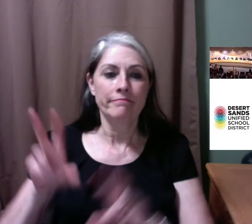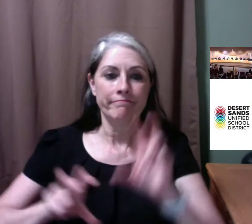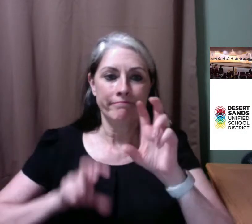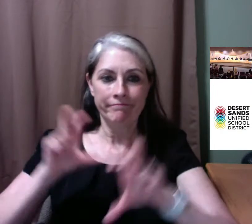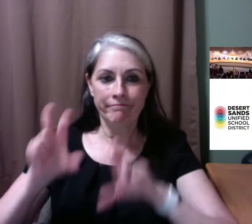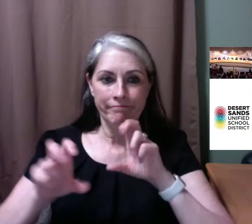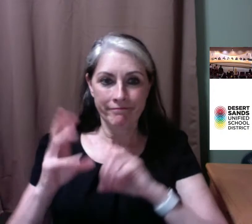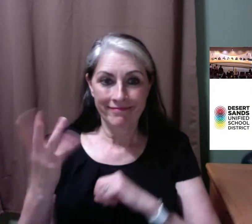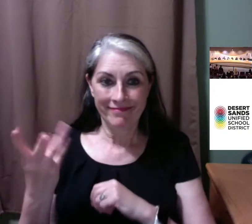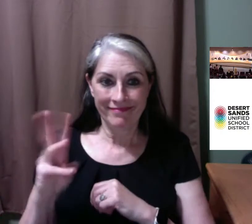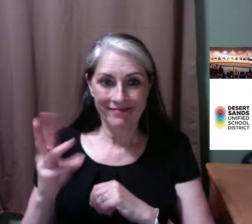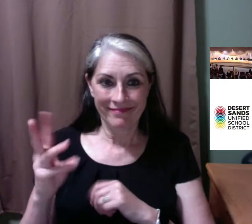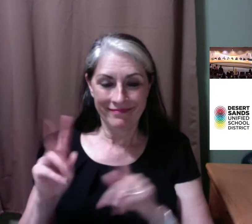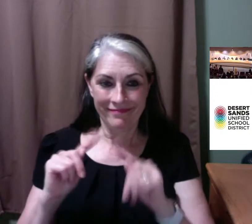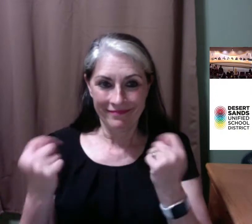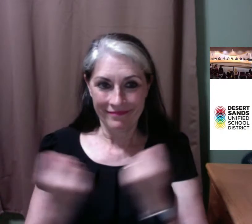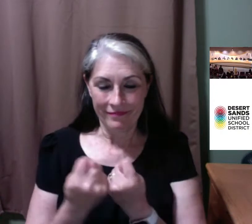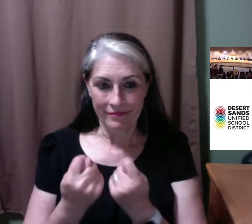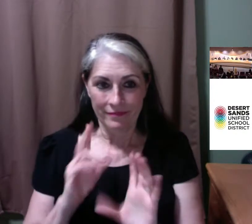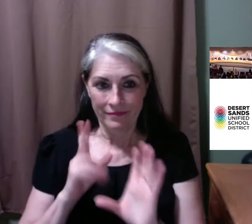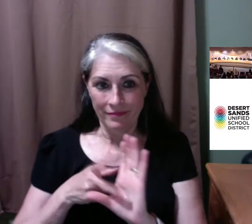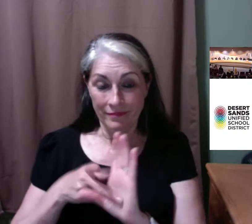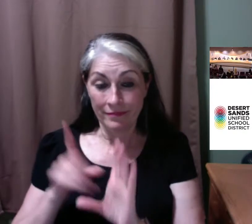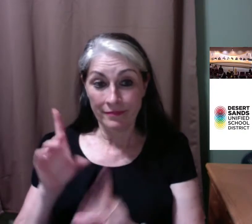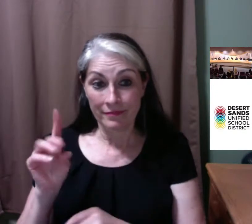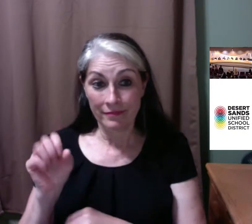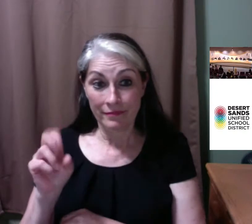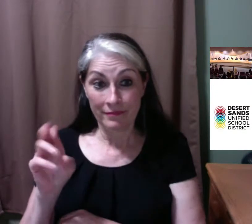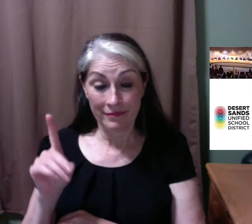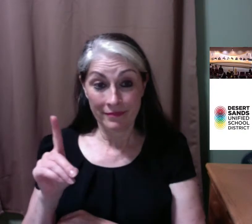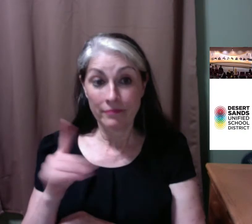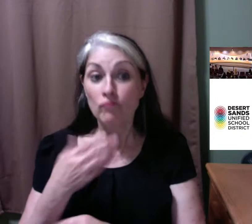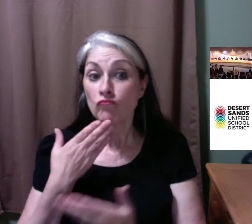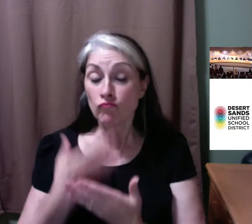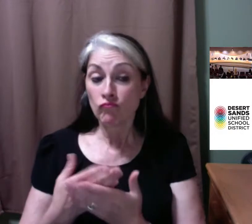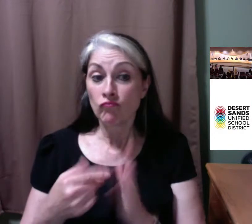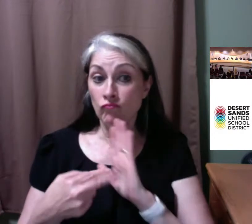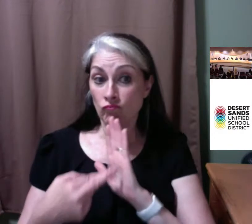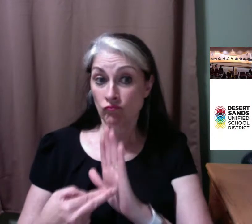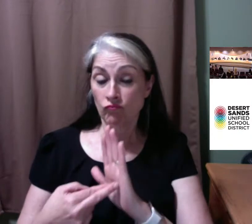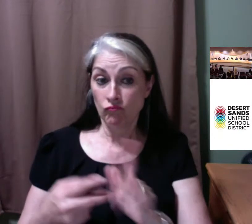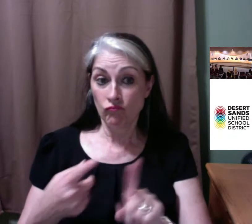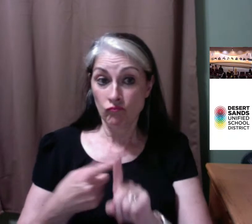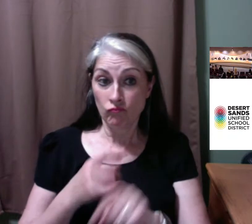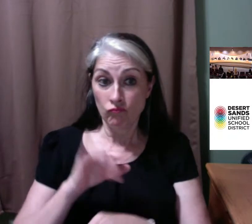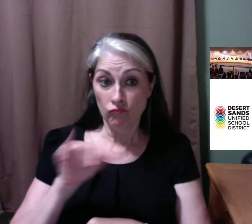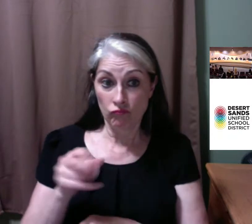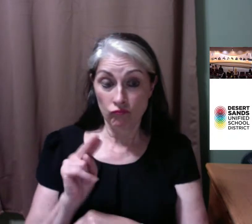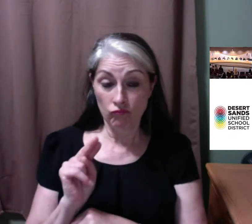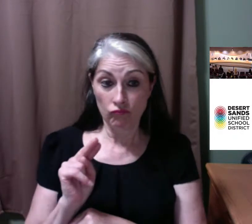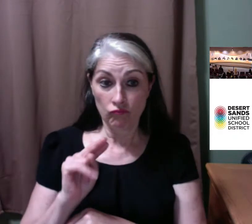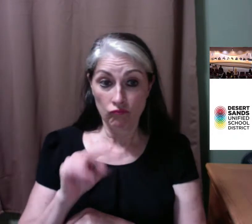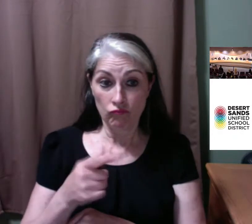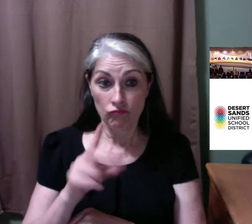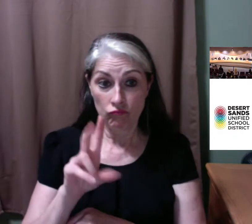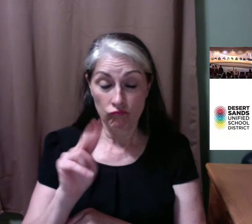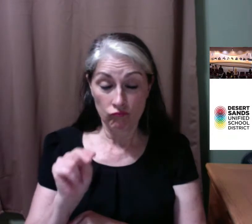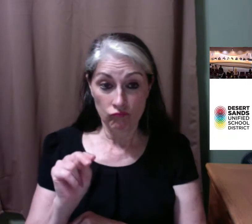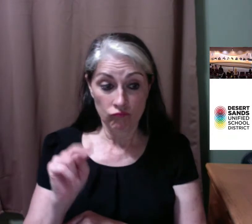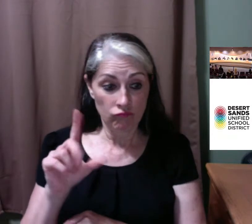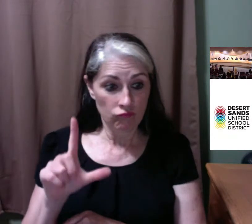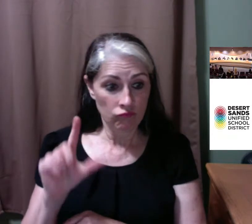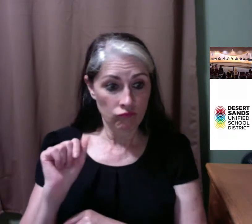California participated. And DSUSD was well represented by teams from John Glenn, La Quinta, and Palm Desert Middle